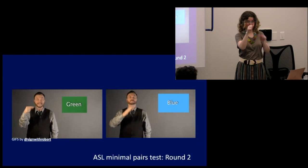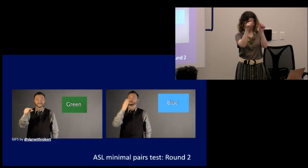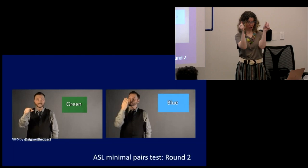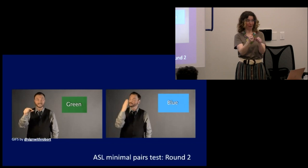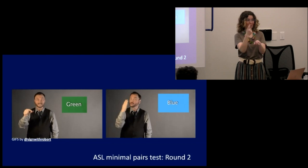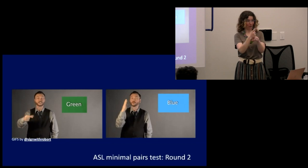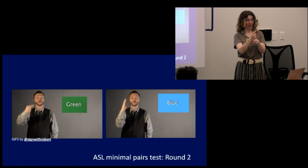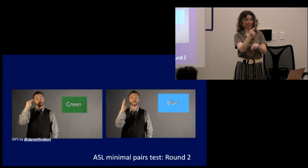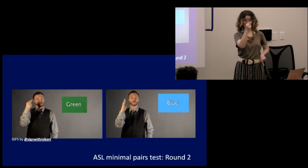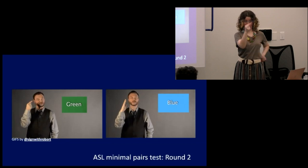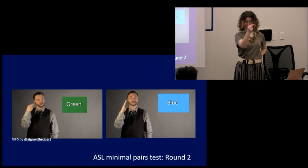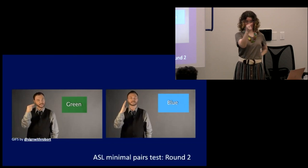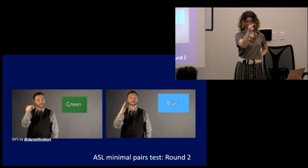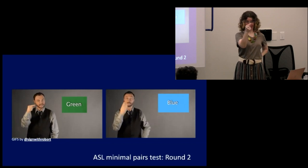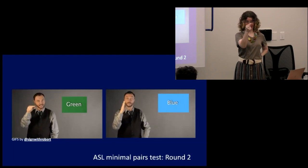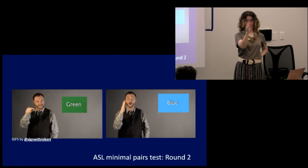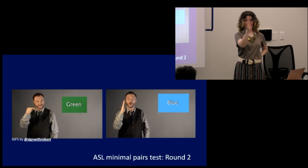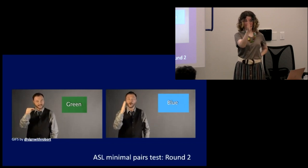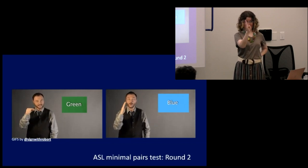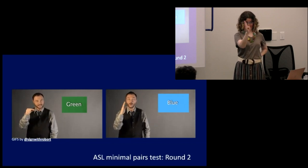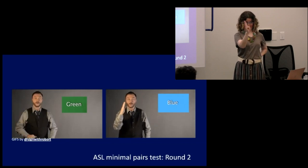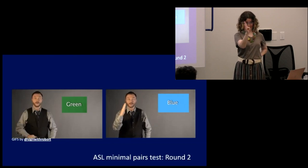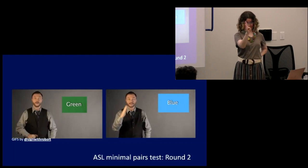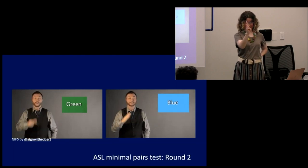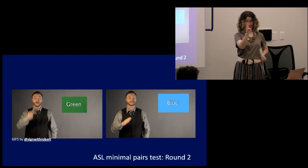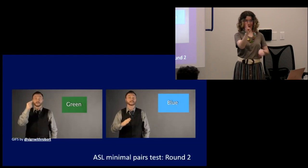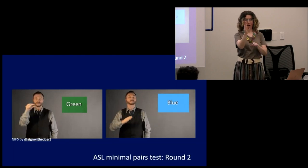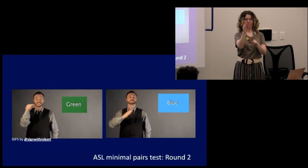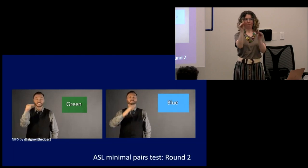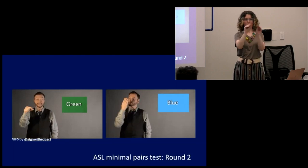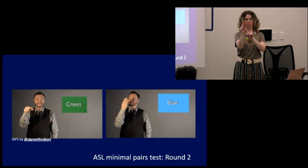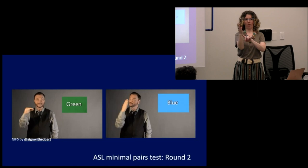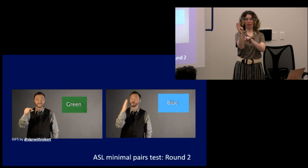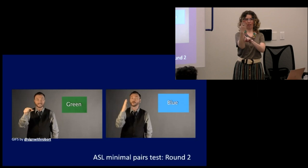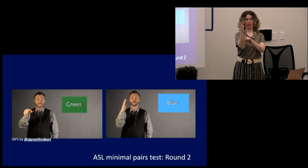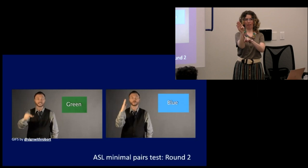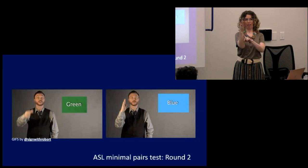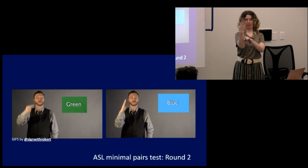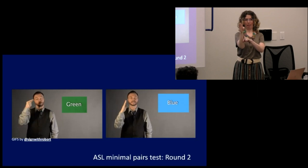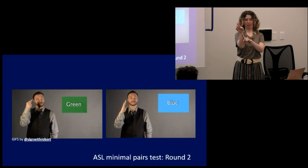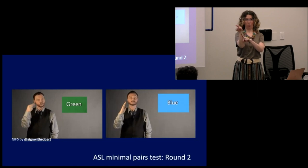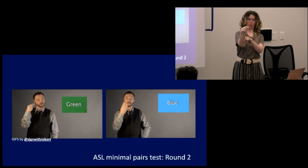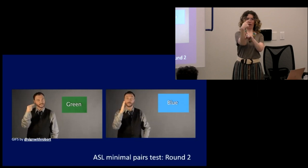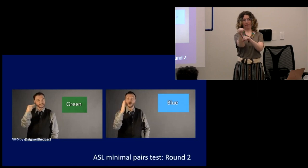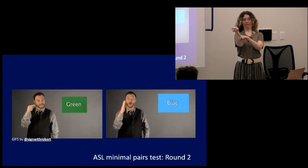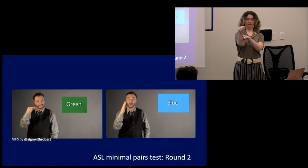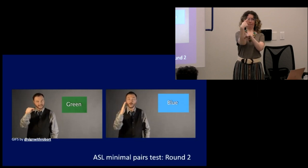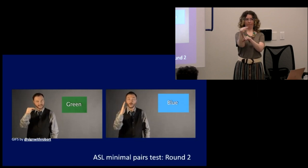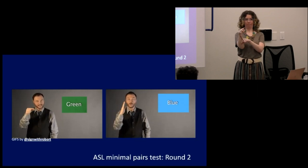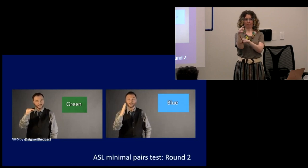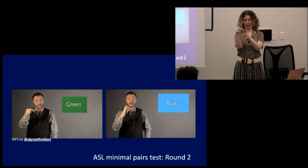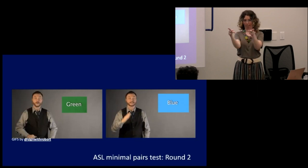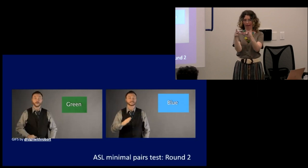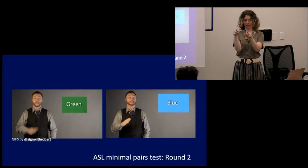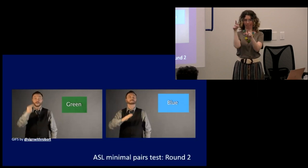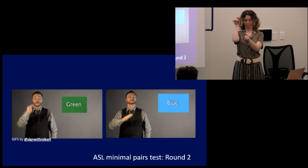That's right, hand shape. You have a G here and a B for blue. The motion is the same. Kind of